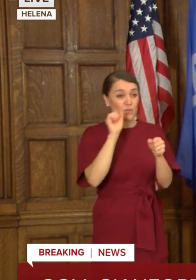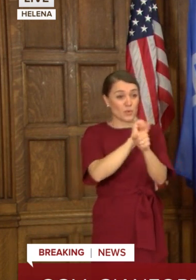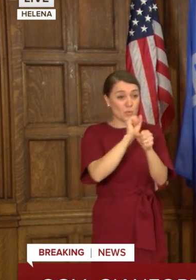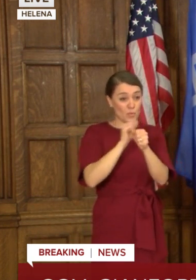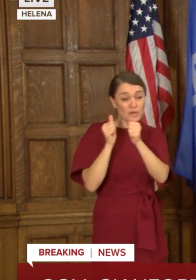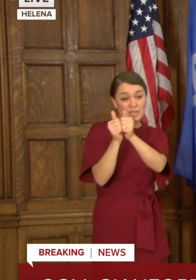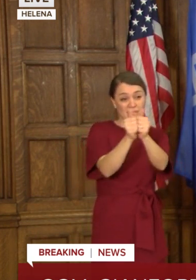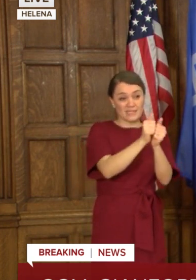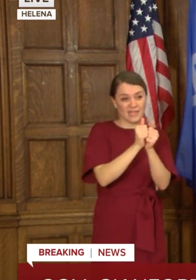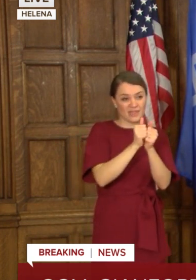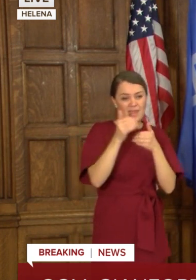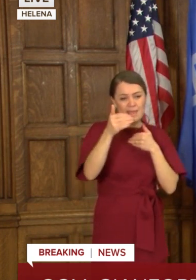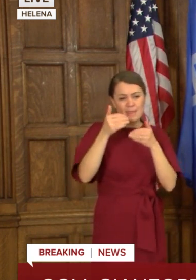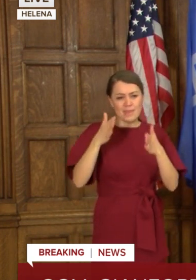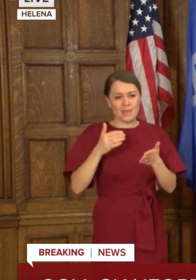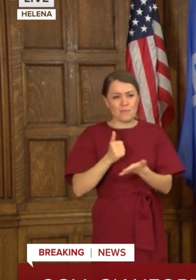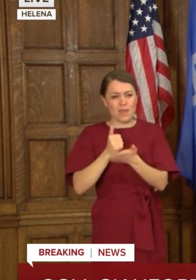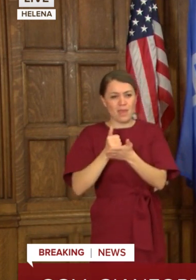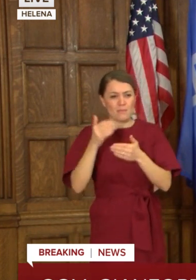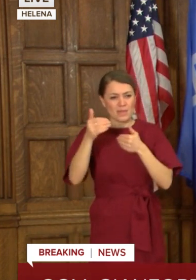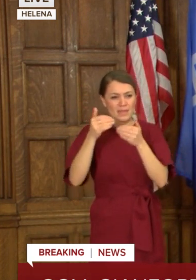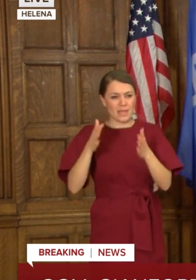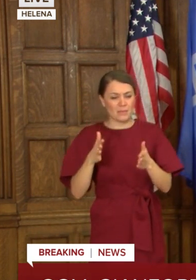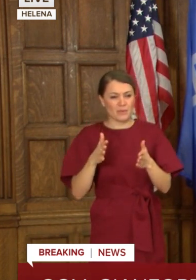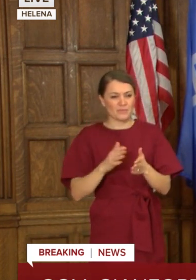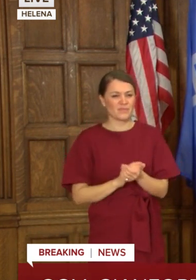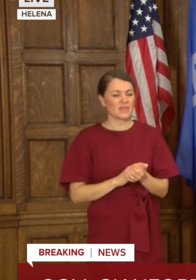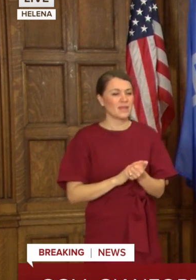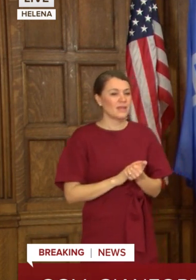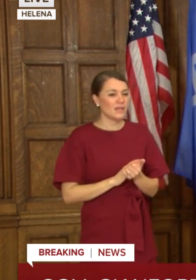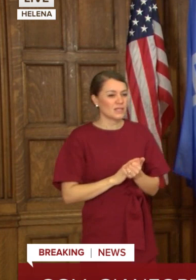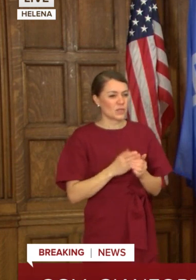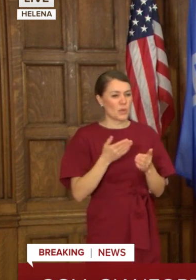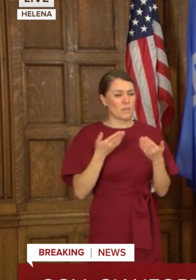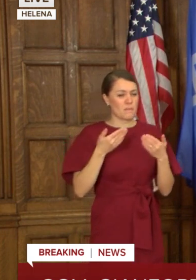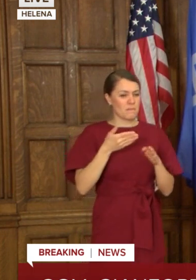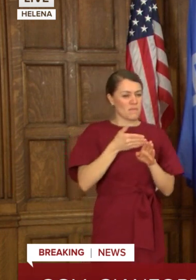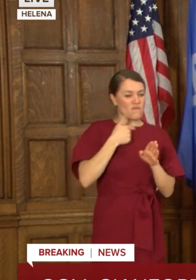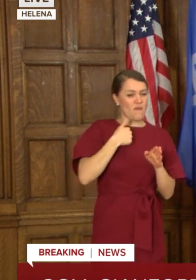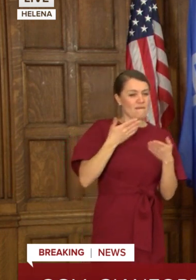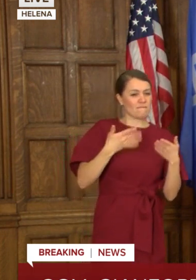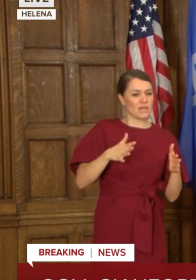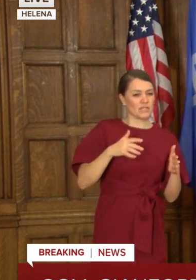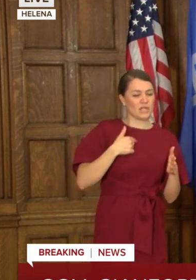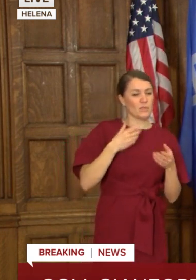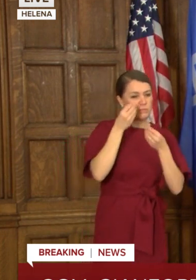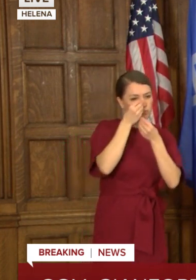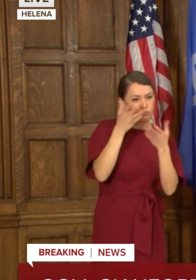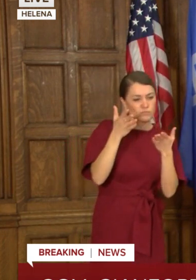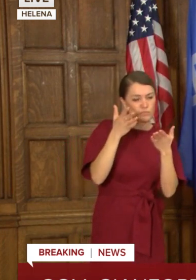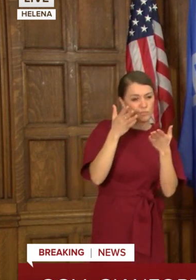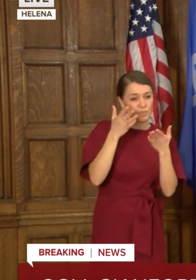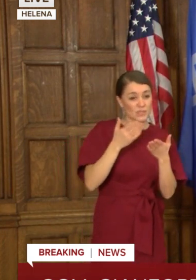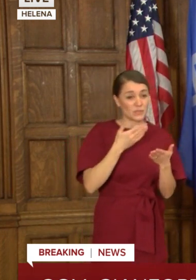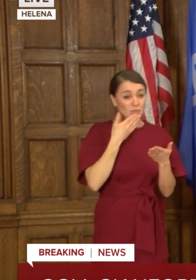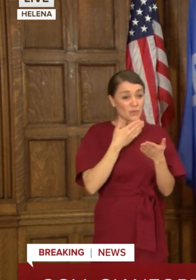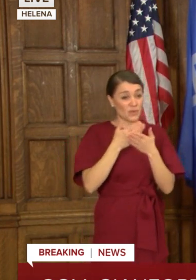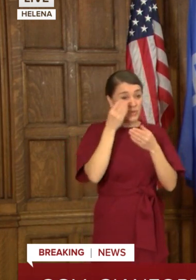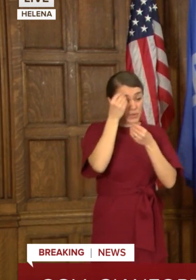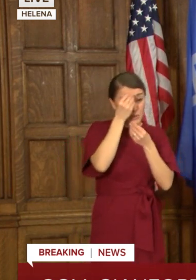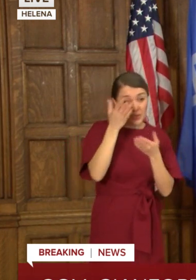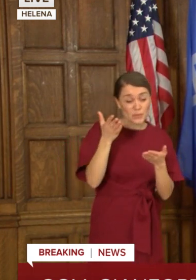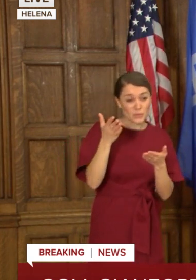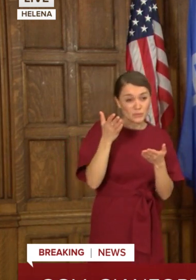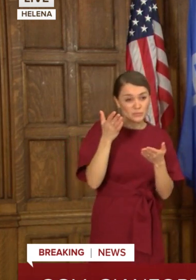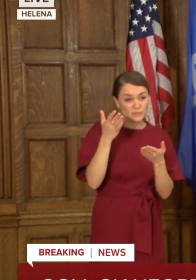and neighbor helping neighbor. Let me close by saying there is one upside to our consistent efforts to wrangle